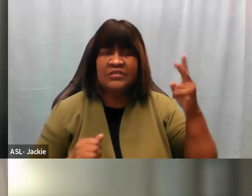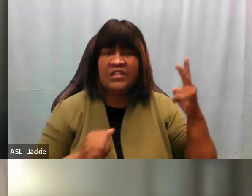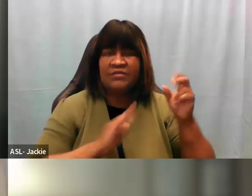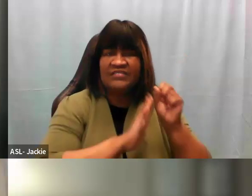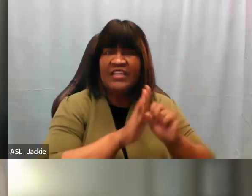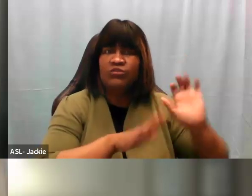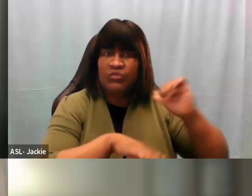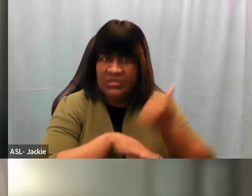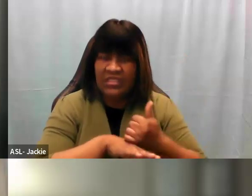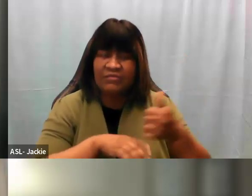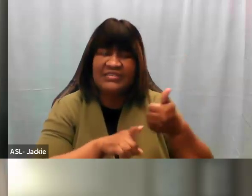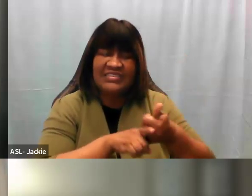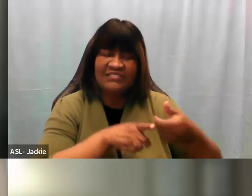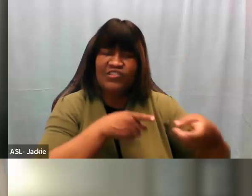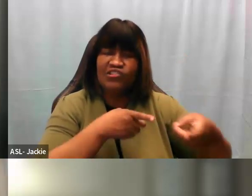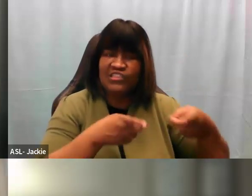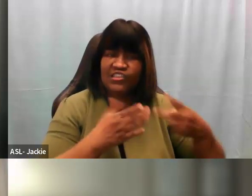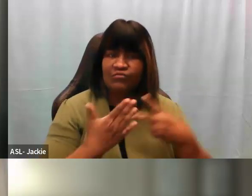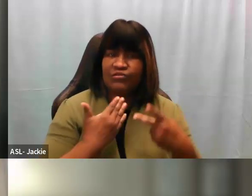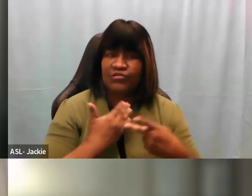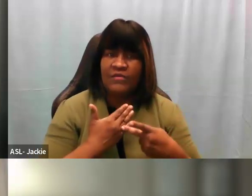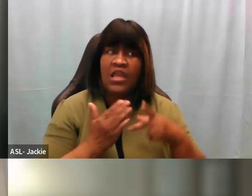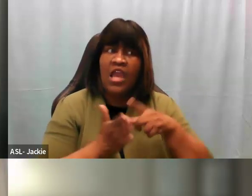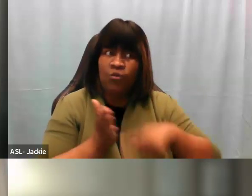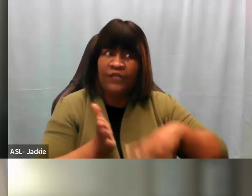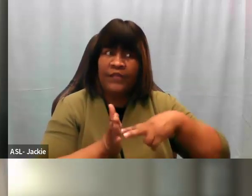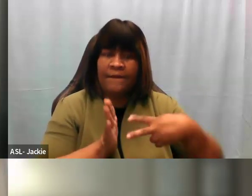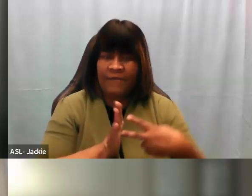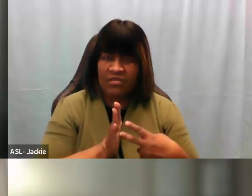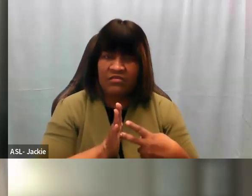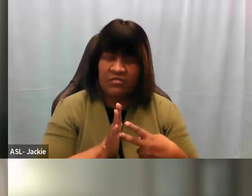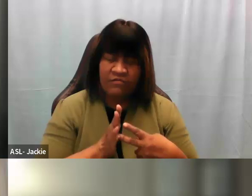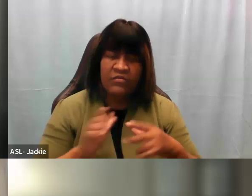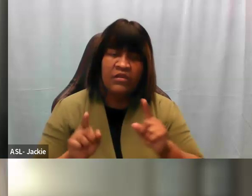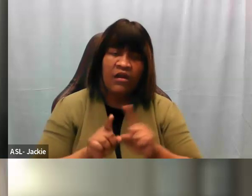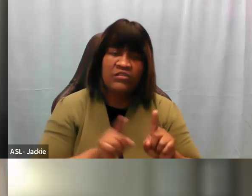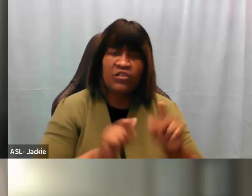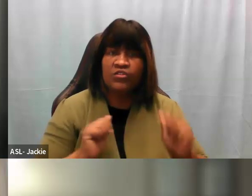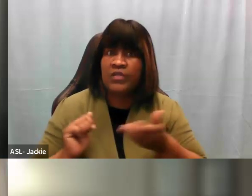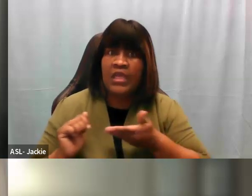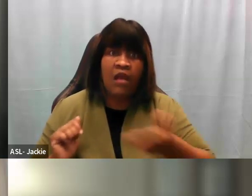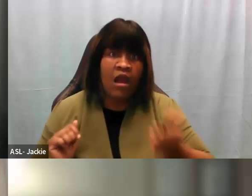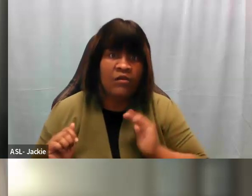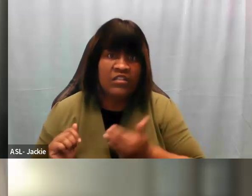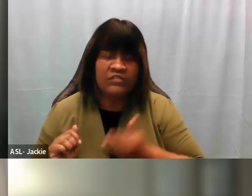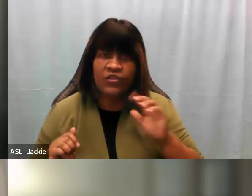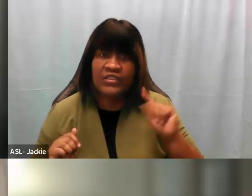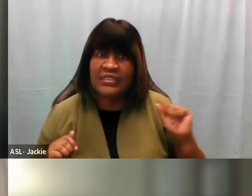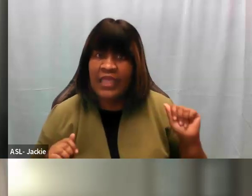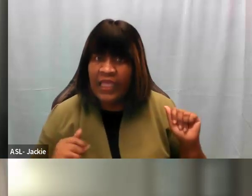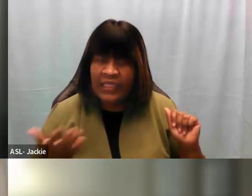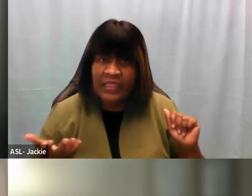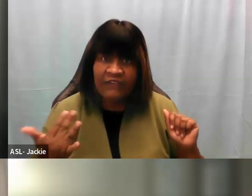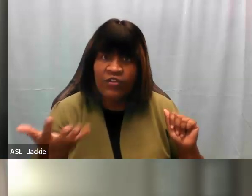self-direction programs and what self-direction can mean. So we also can be hired on for technical assistance